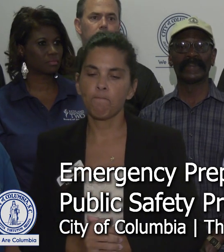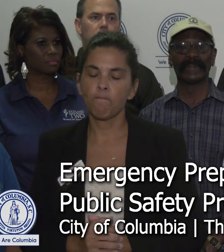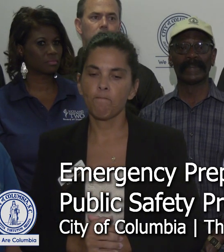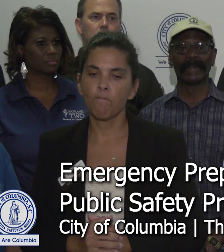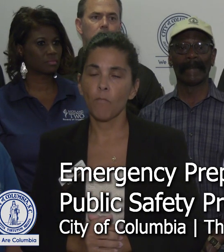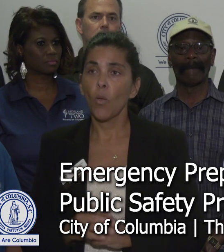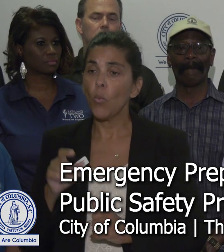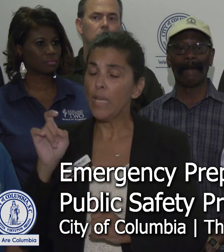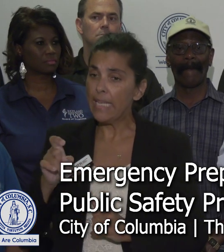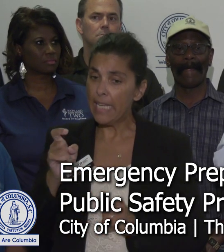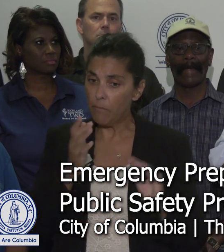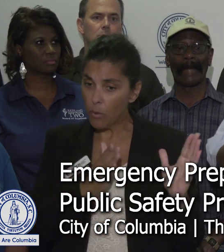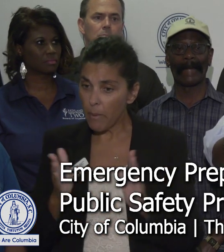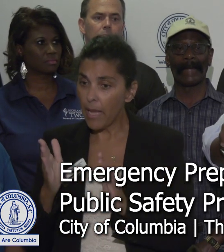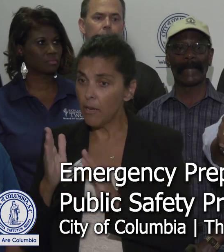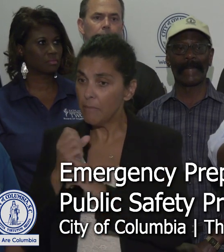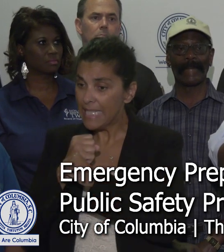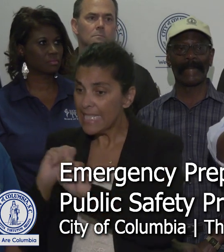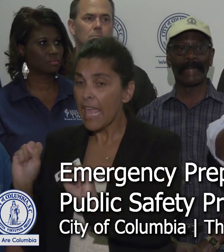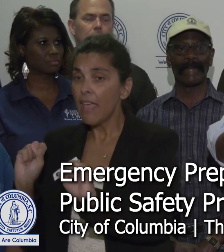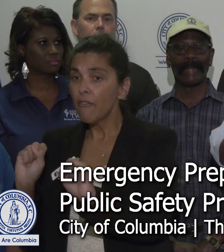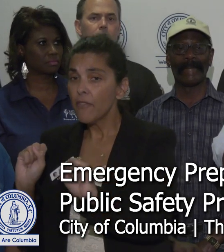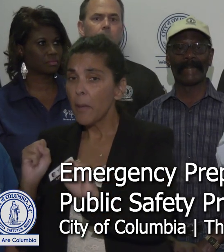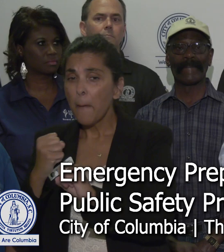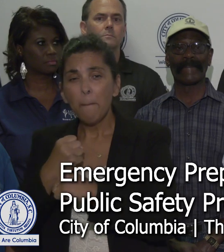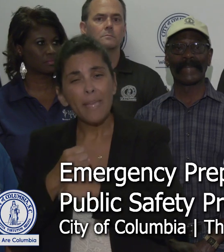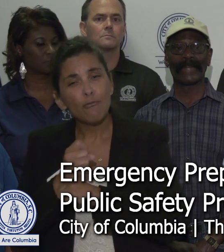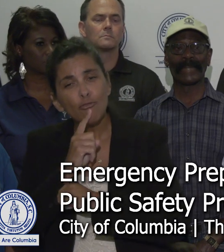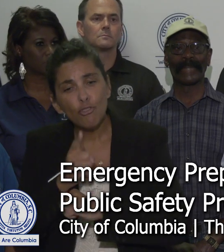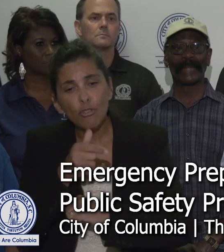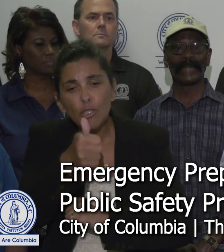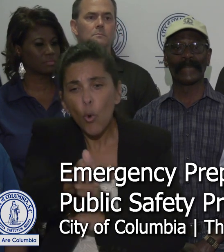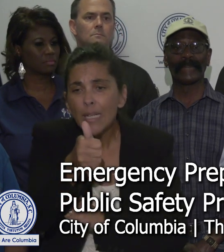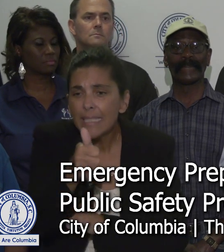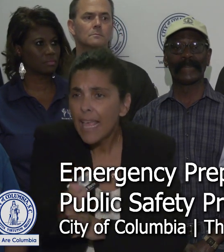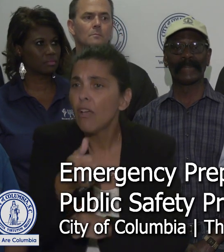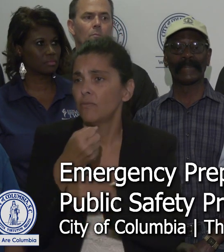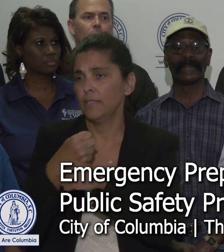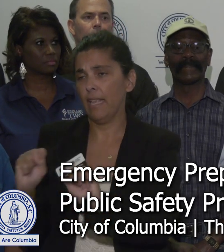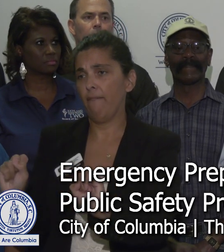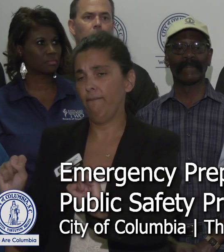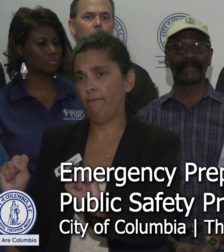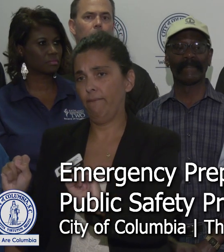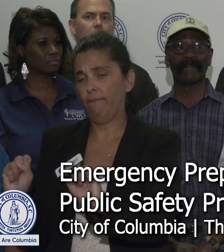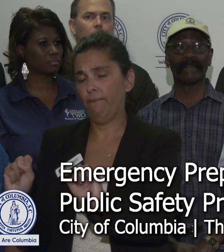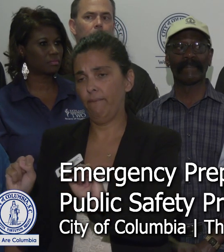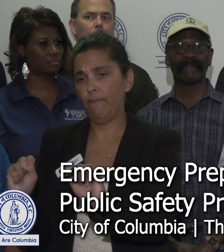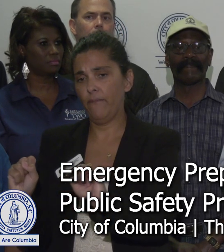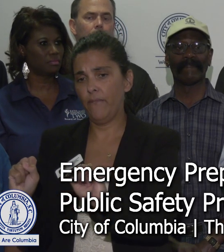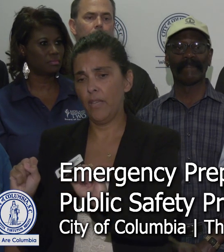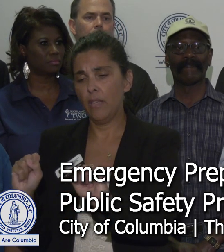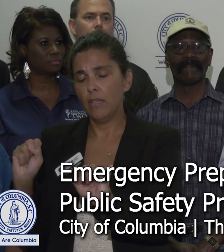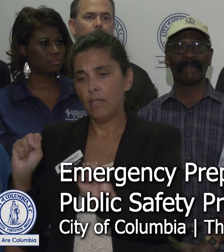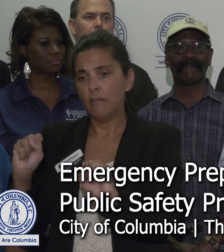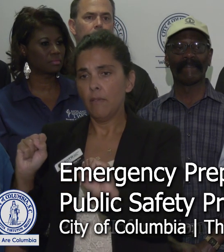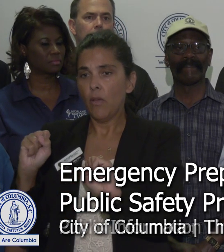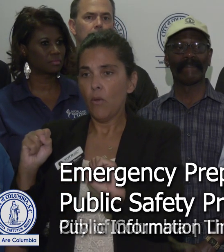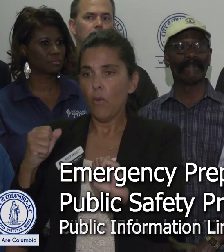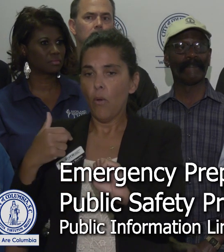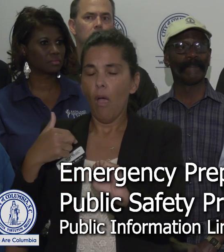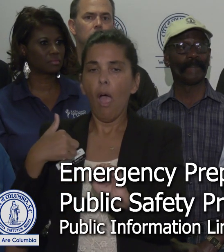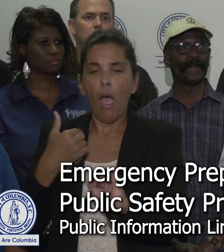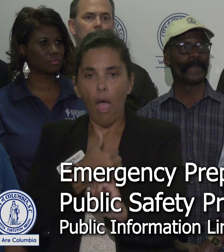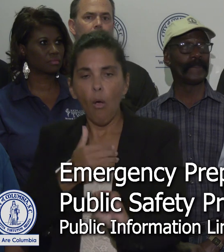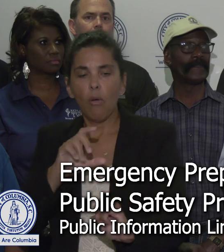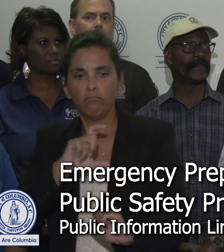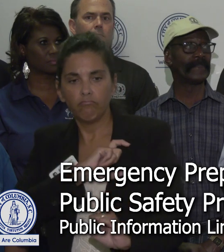keep our community safe, let's make sure we don't put ourselves in unnecessary danger and detract from our professional law